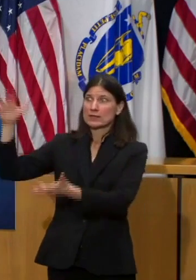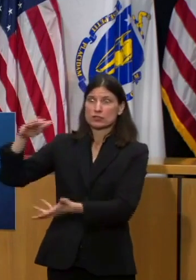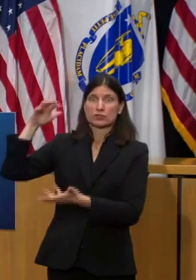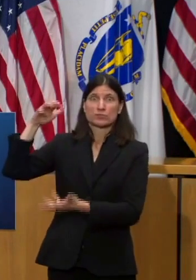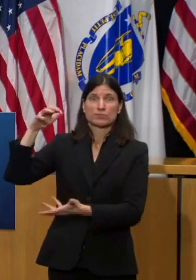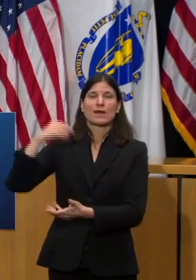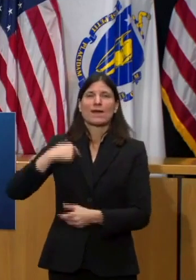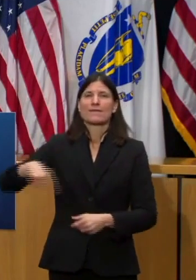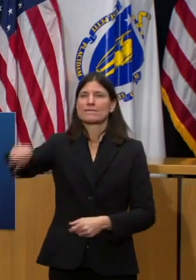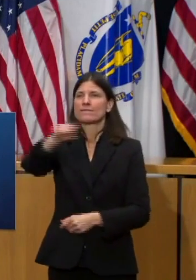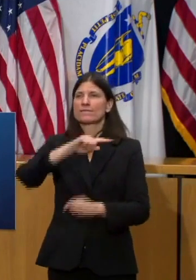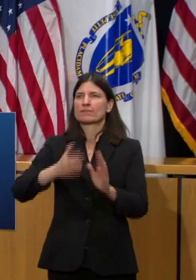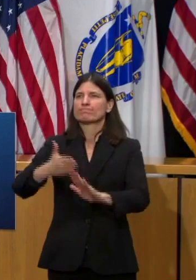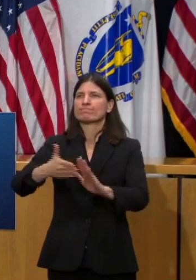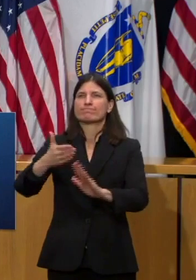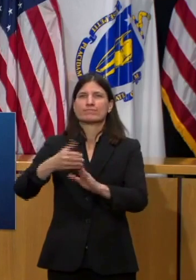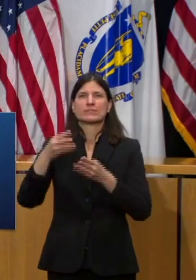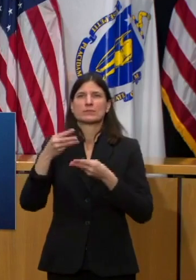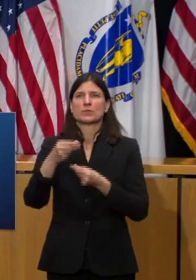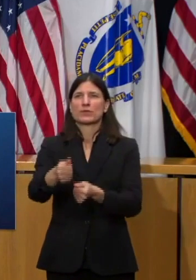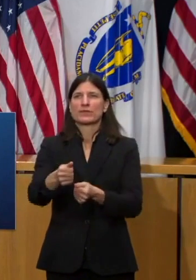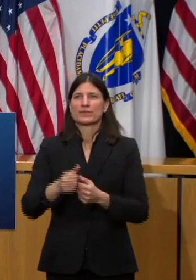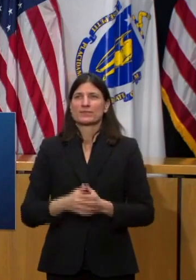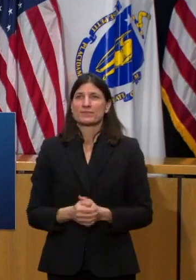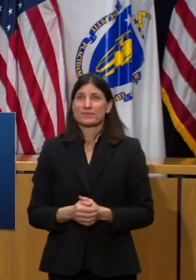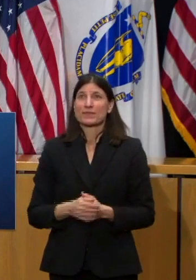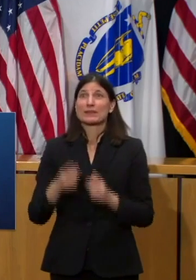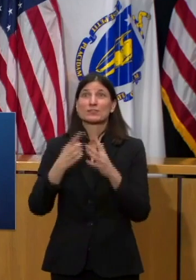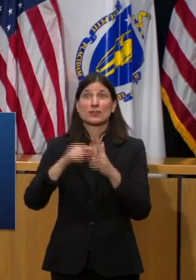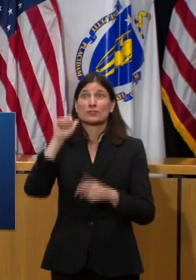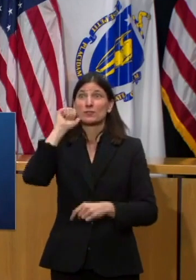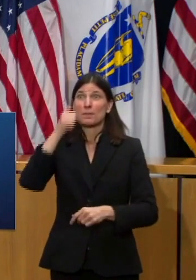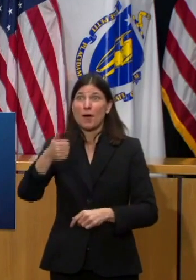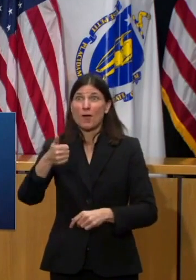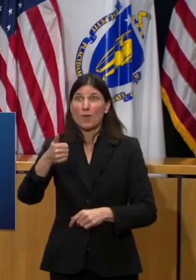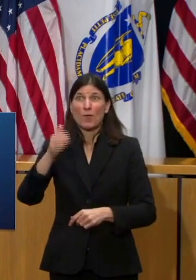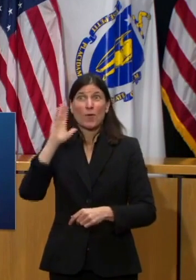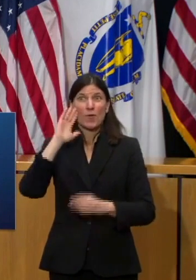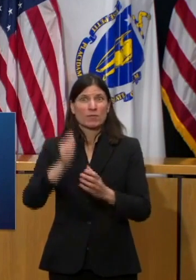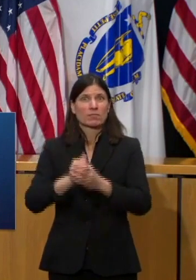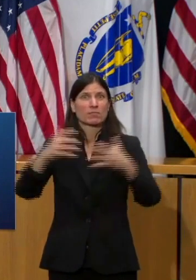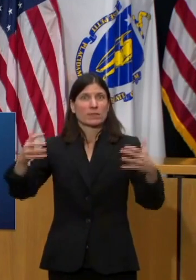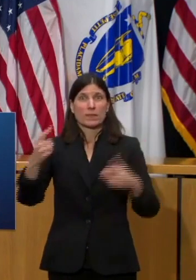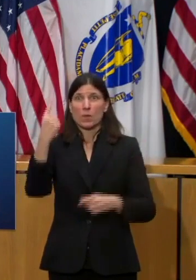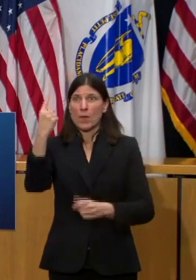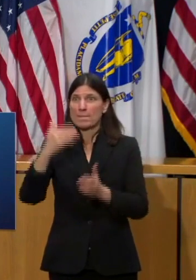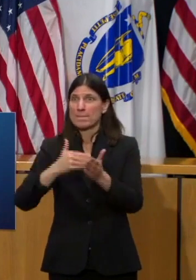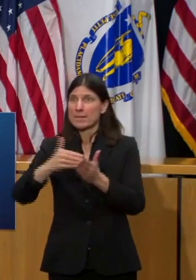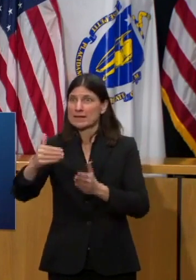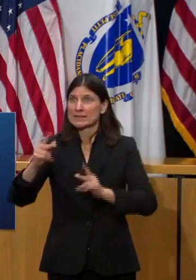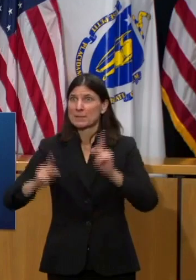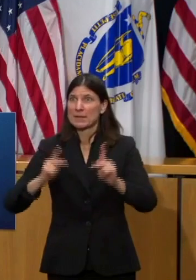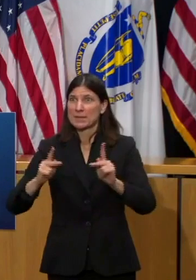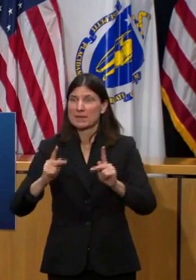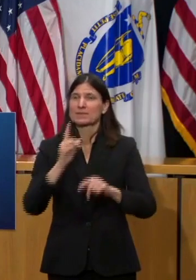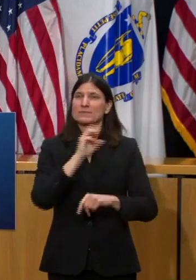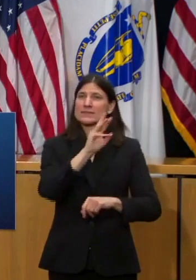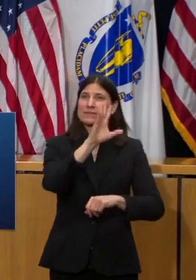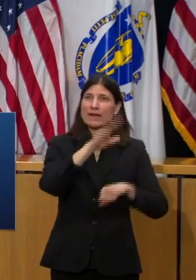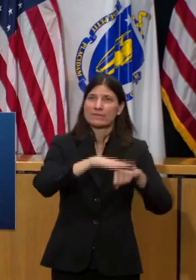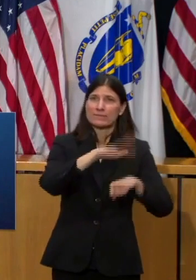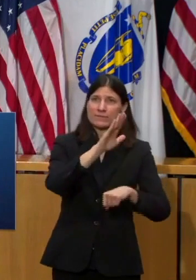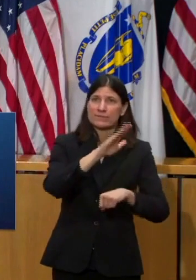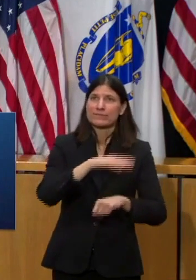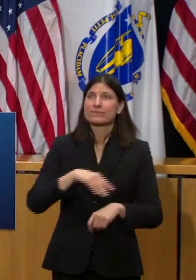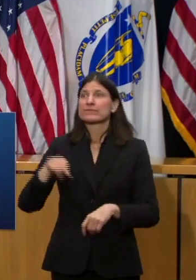million people eligible to receive the vaccine and 70,000 new appointments coming online, the